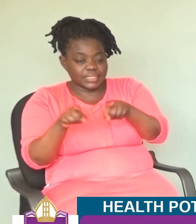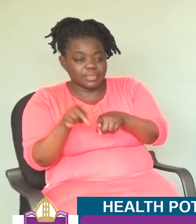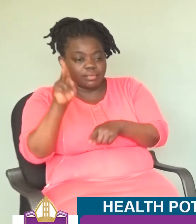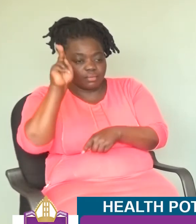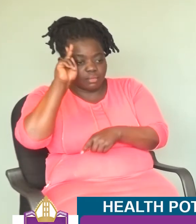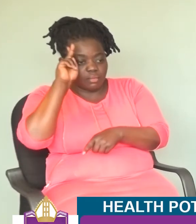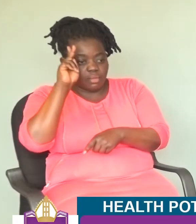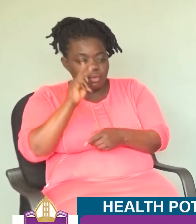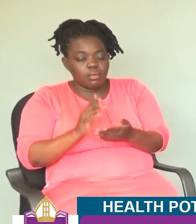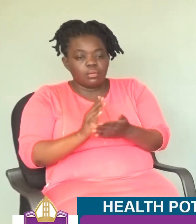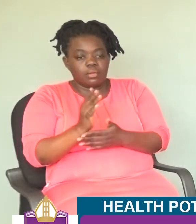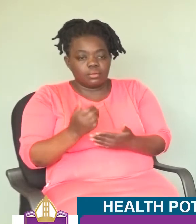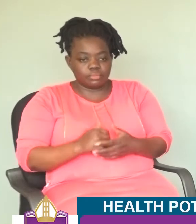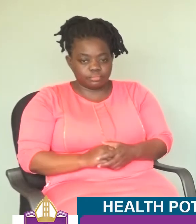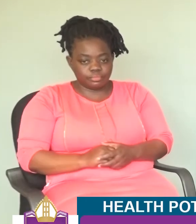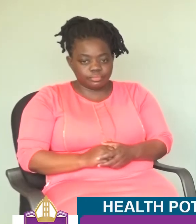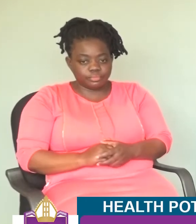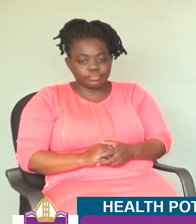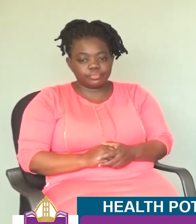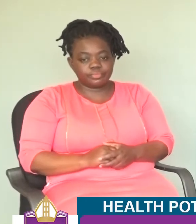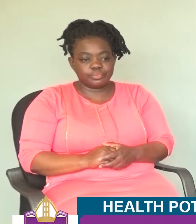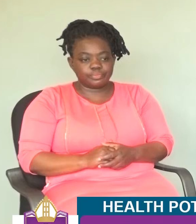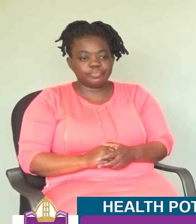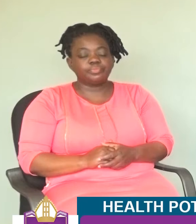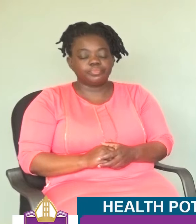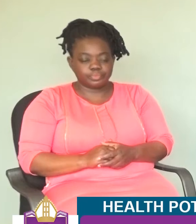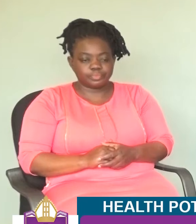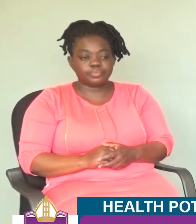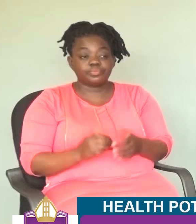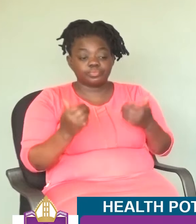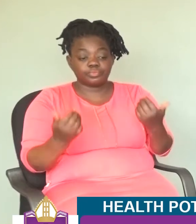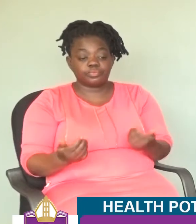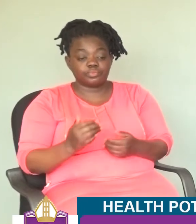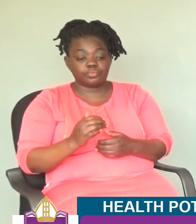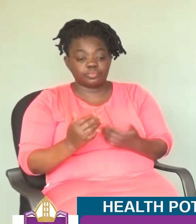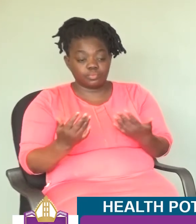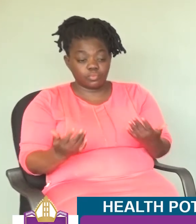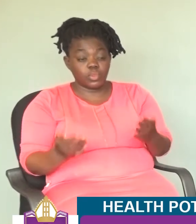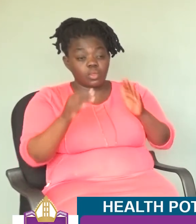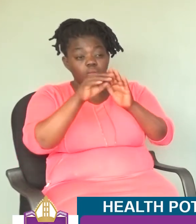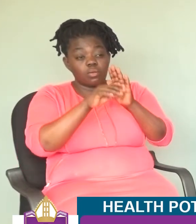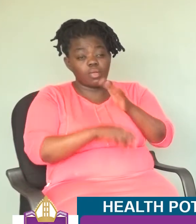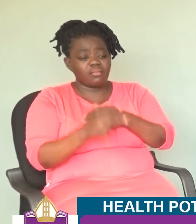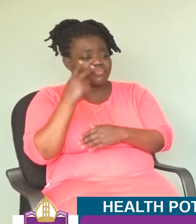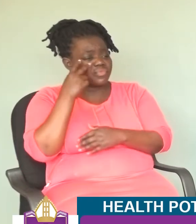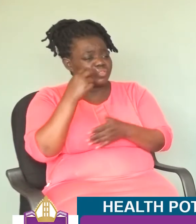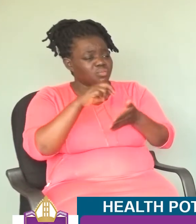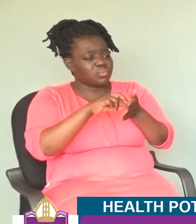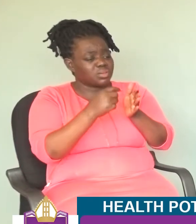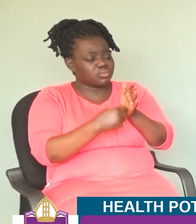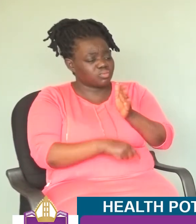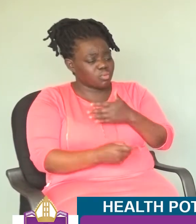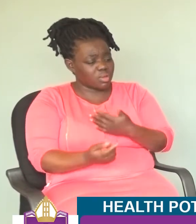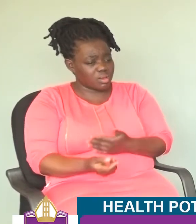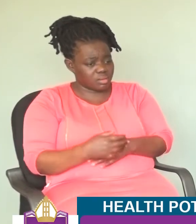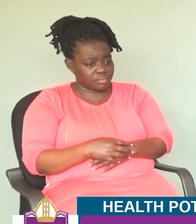Correct. Wow. So, we get now to our guest of this program. What is vision, according